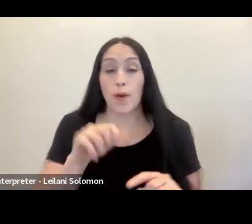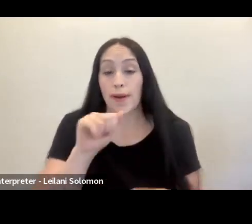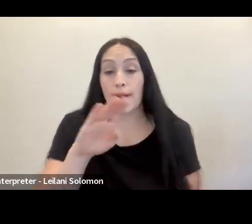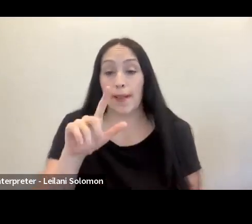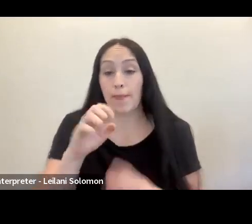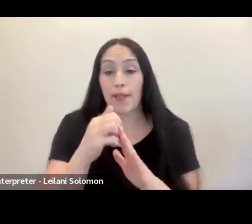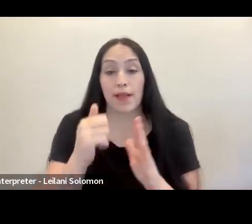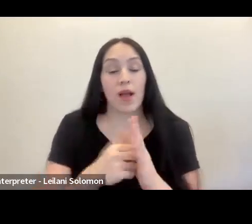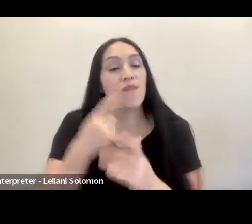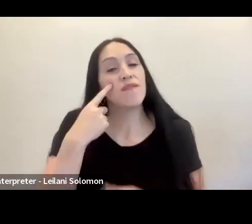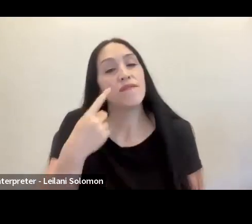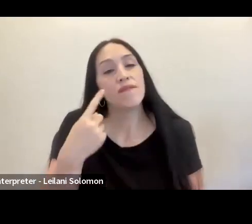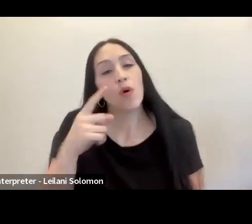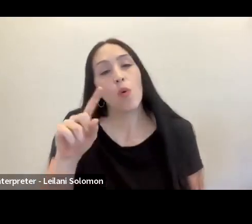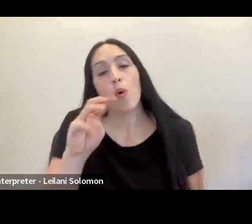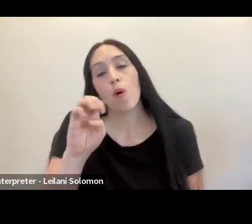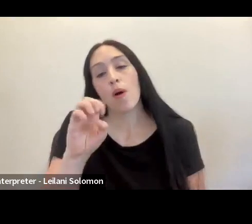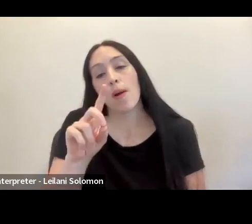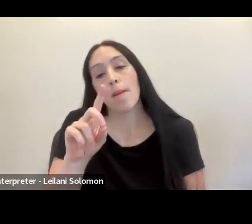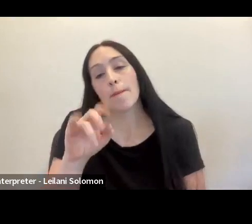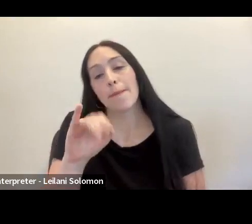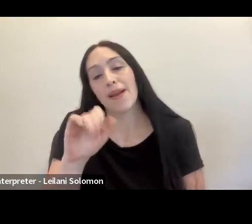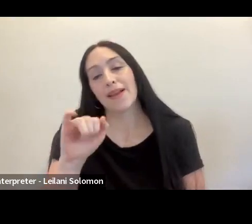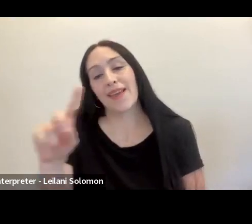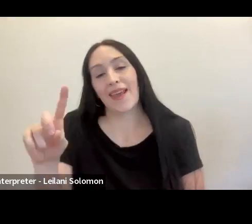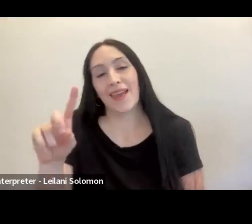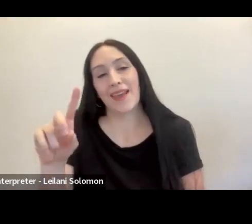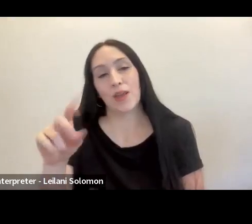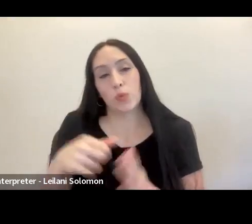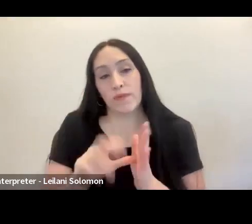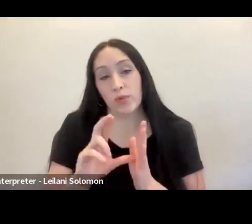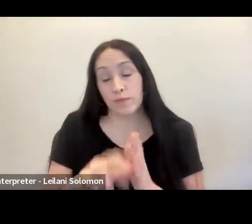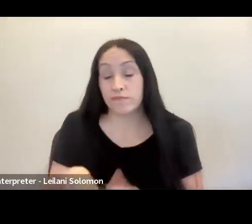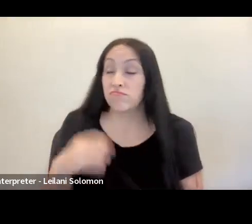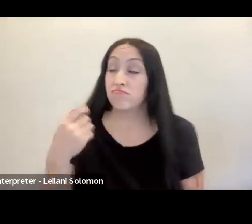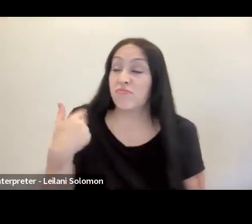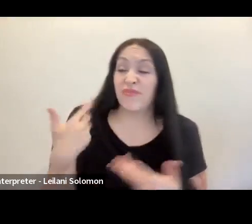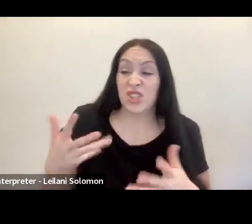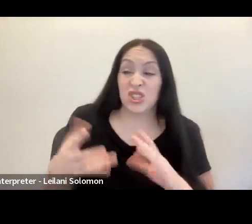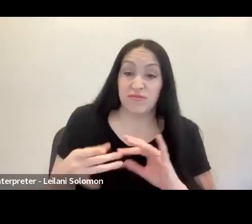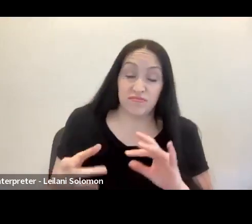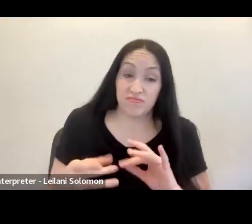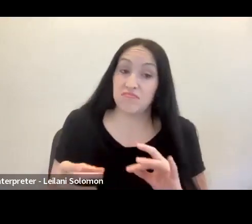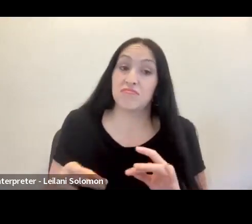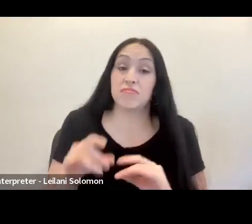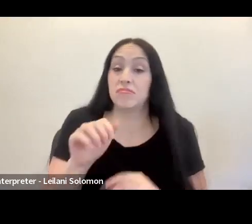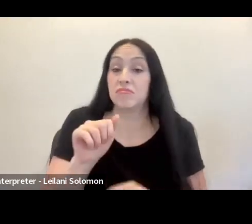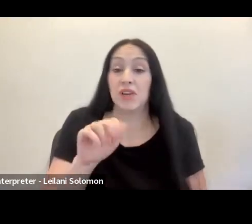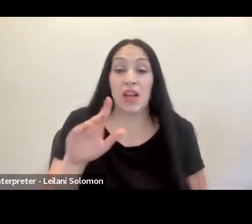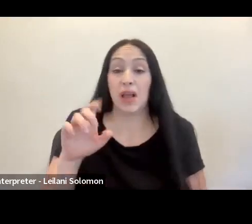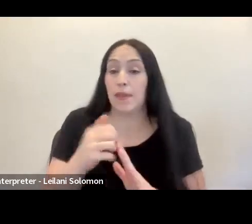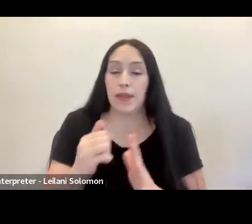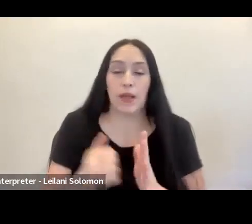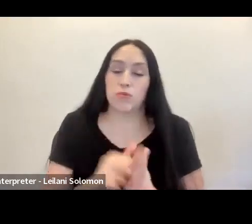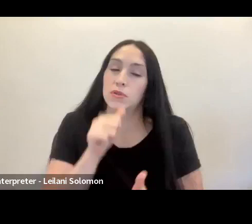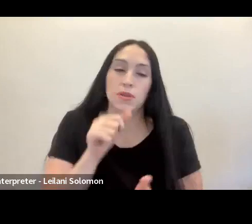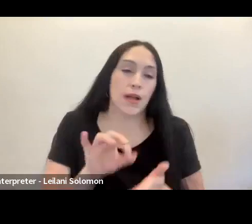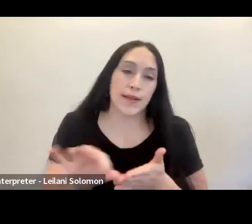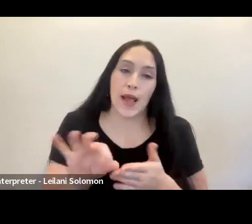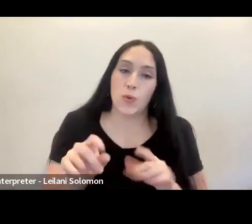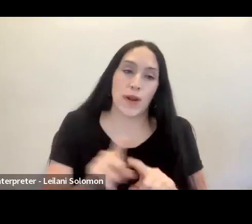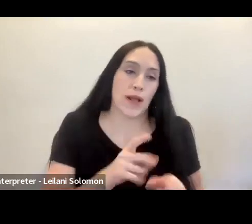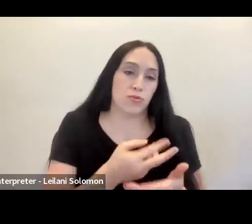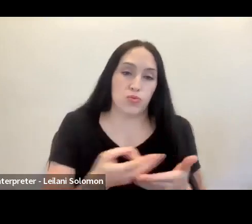question. As I mentioned, able accounts are not subject as a resource or an asset for